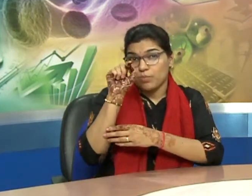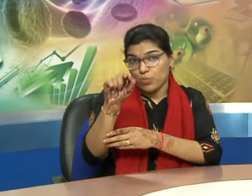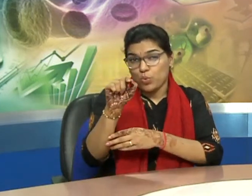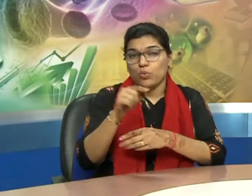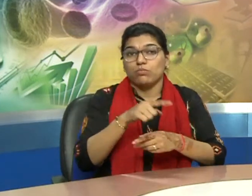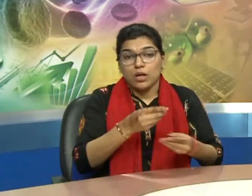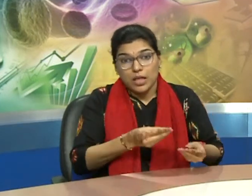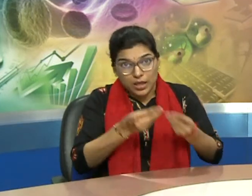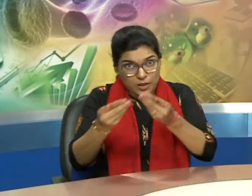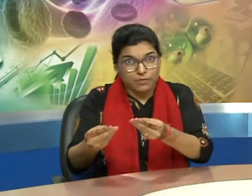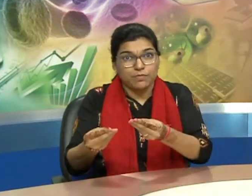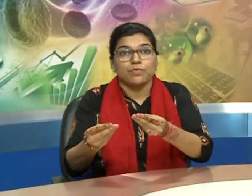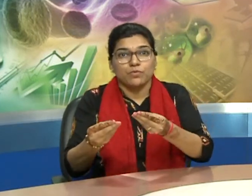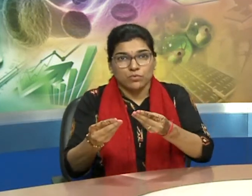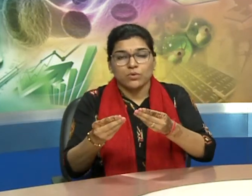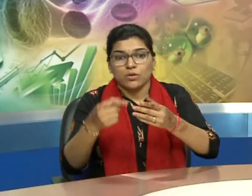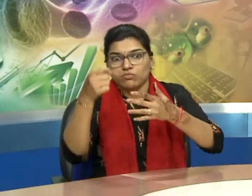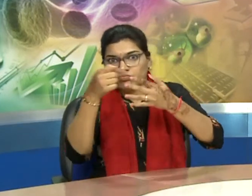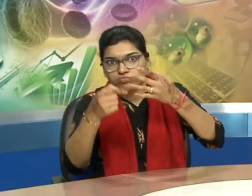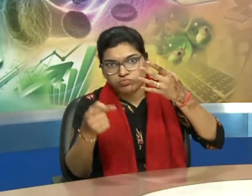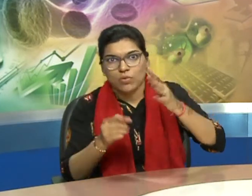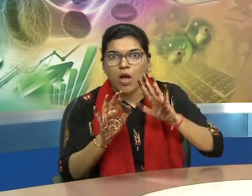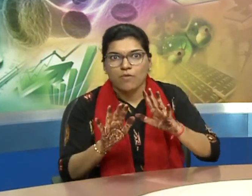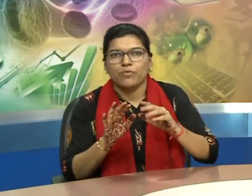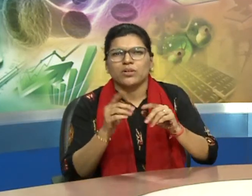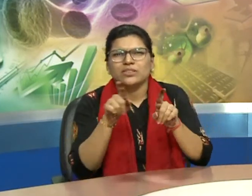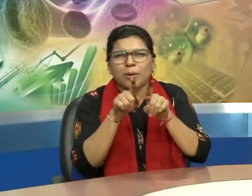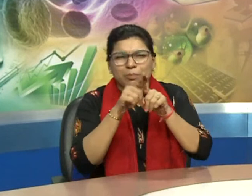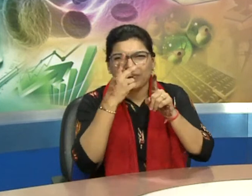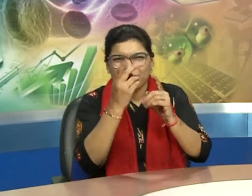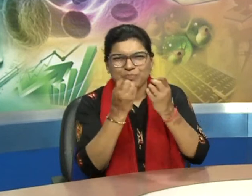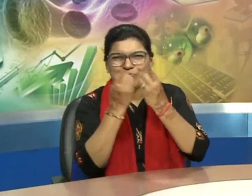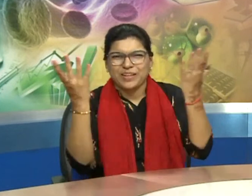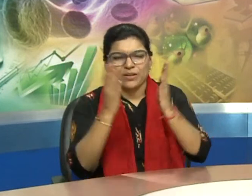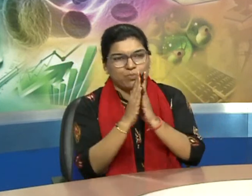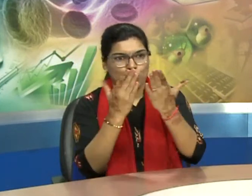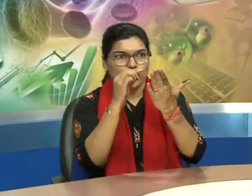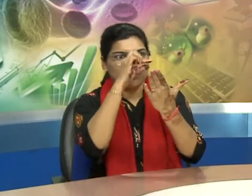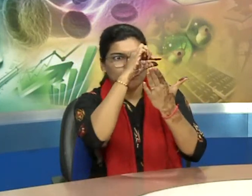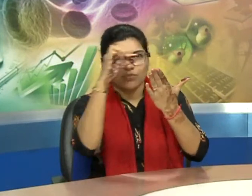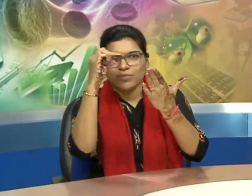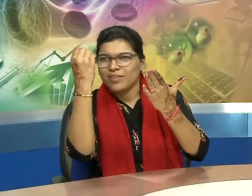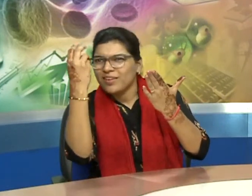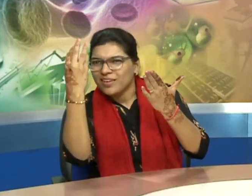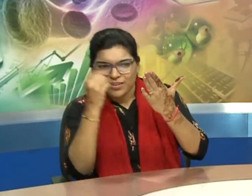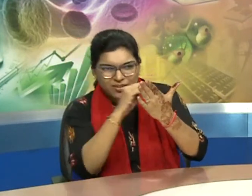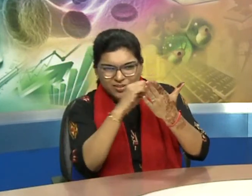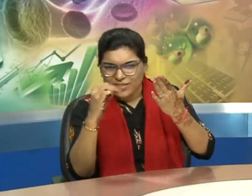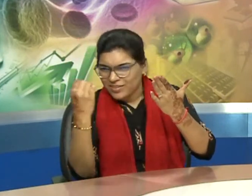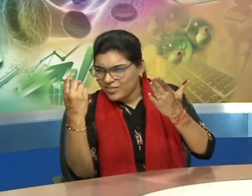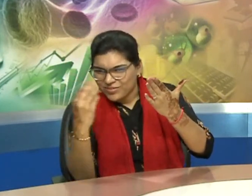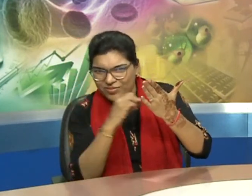The fifth point explains that it provides indexes, abstracts,